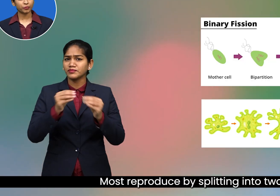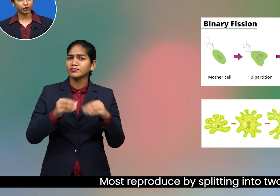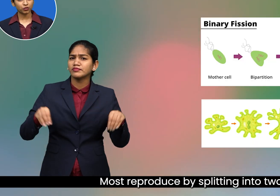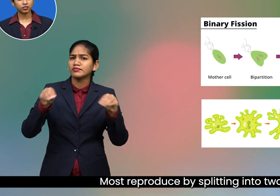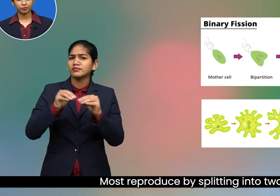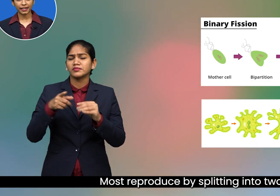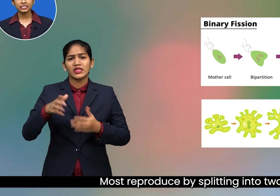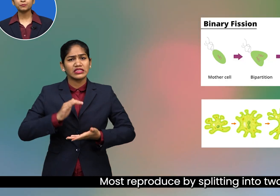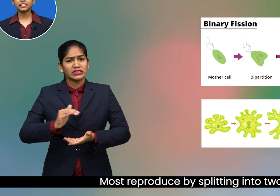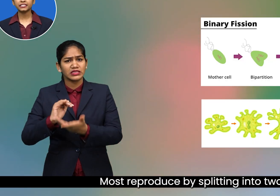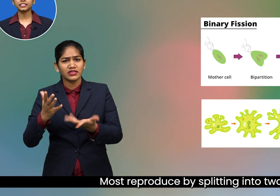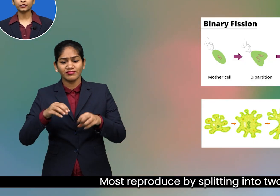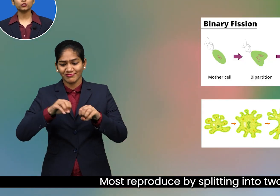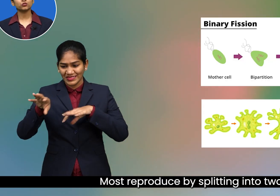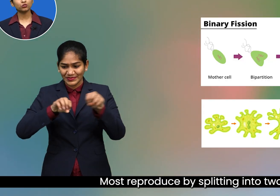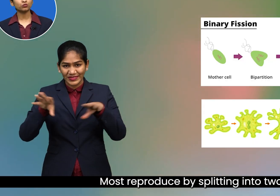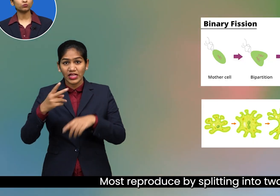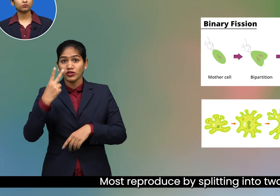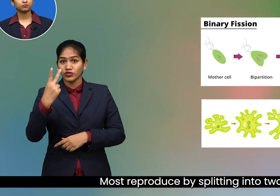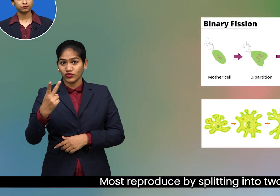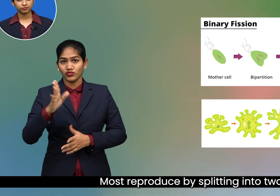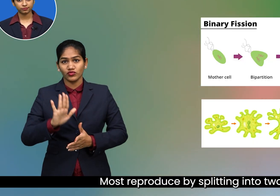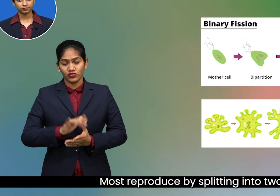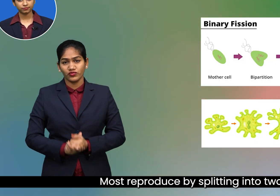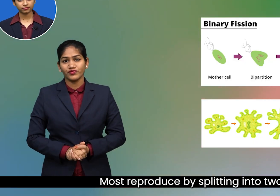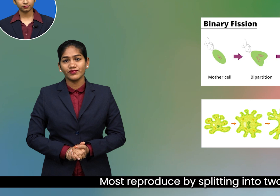Most reproduce by splitting into two.